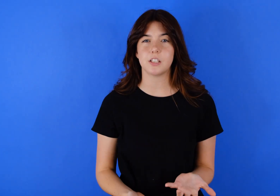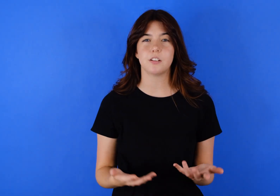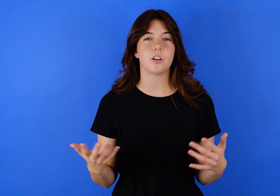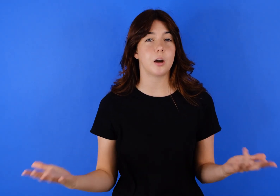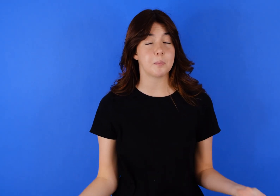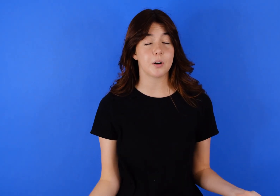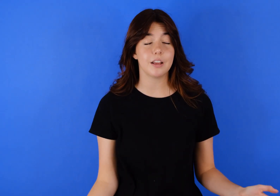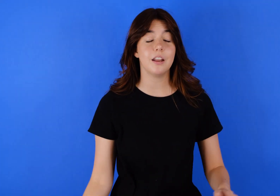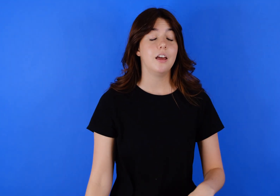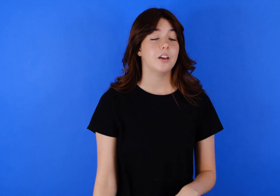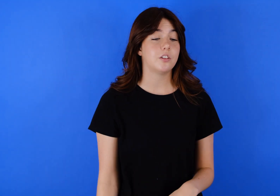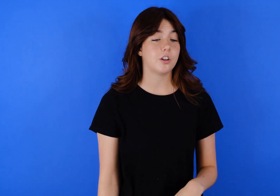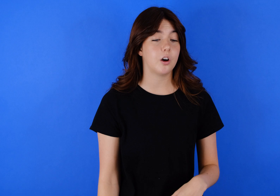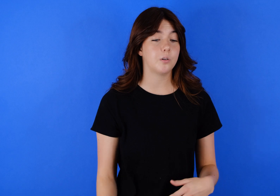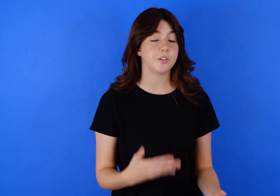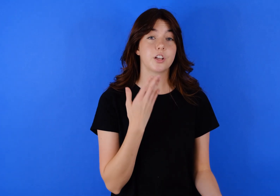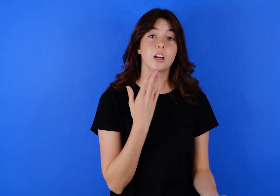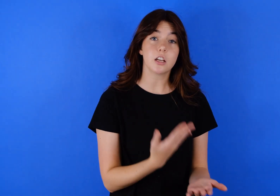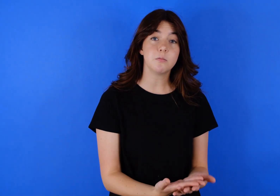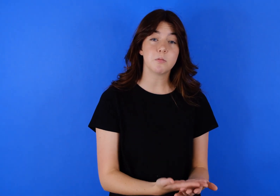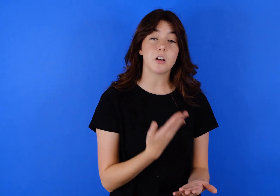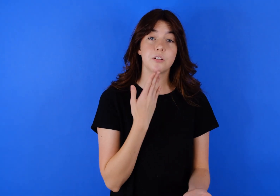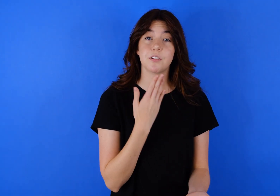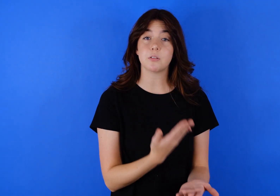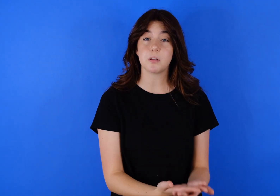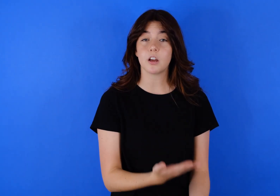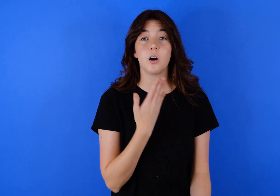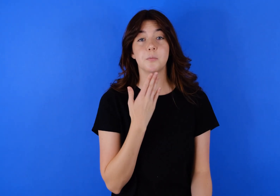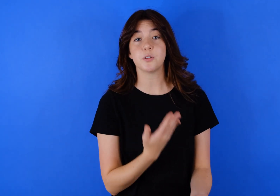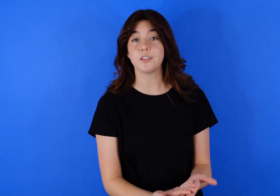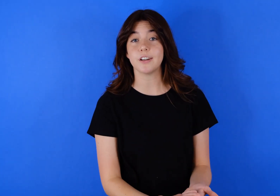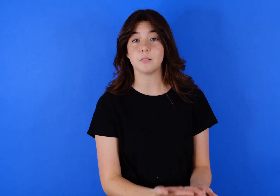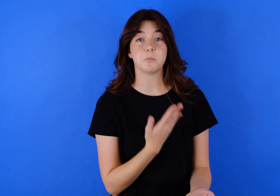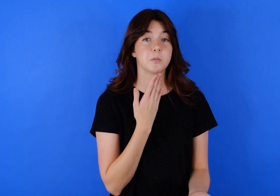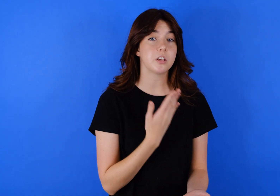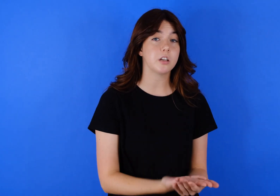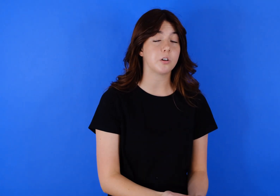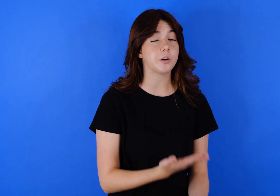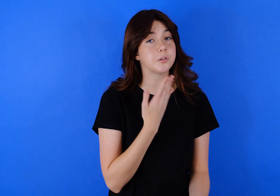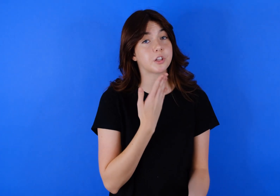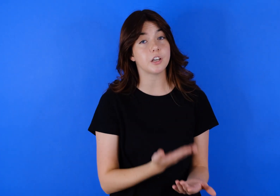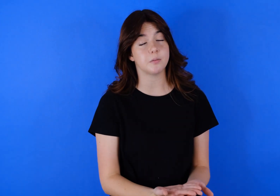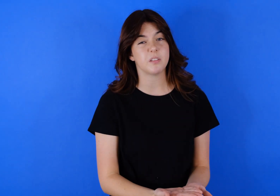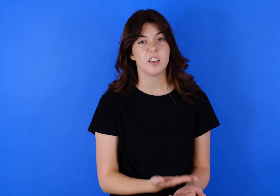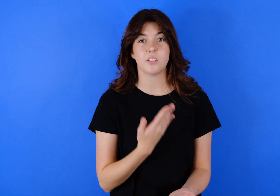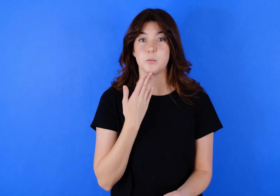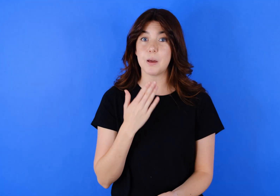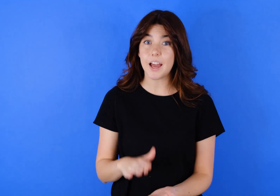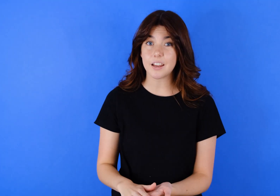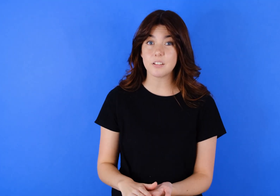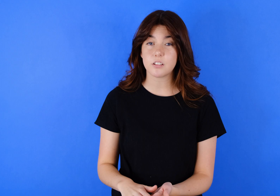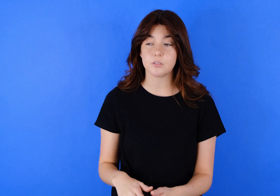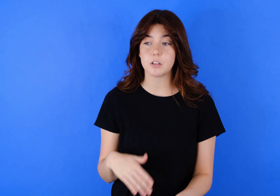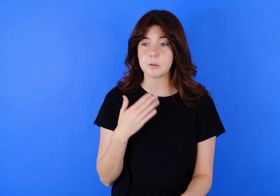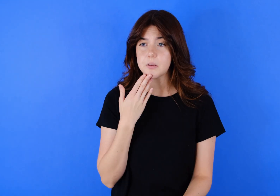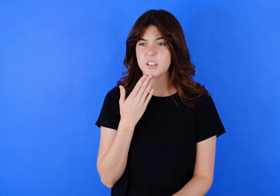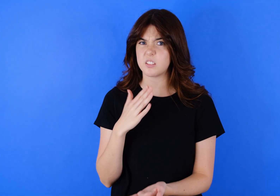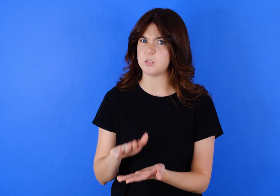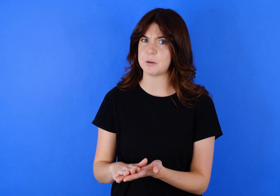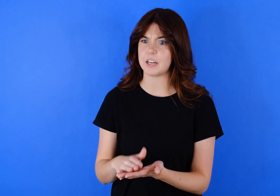expressions are important. So for good, your face will be like, oh, I'm doing good. Good, or it was good. If it was bad, your face will be like, oh, it's bad.